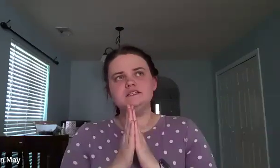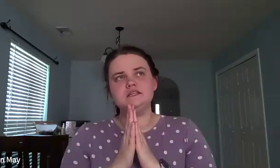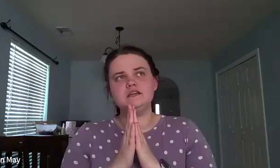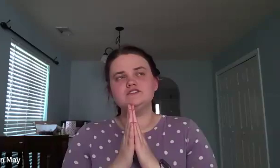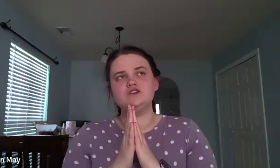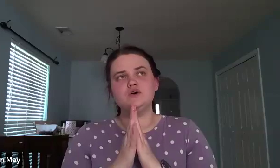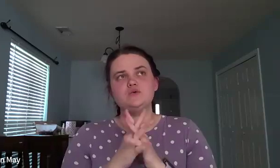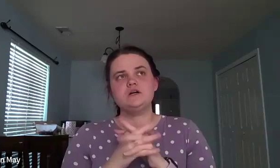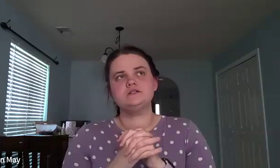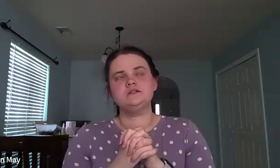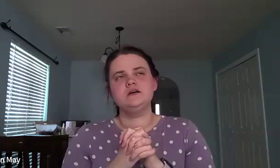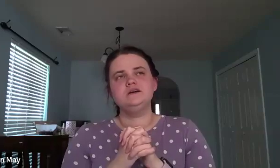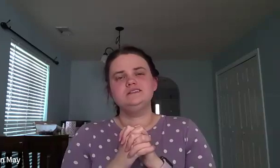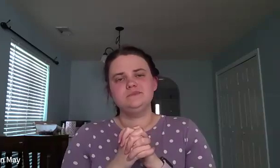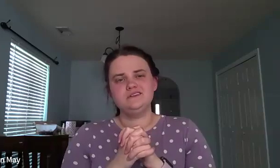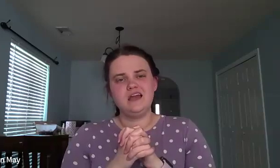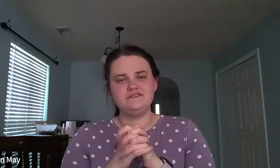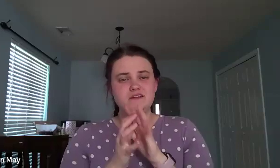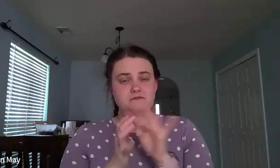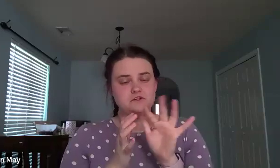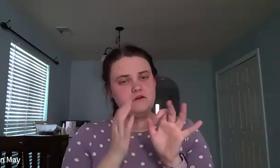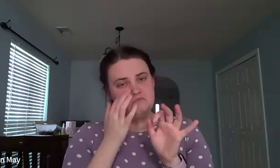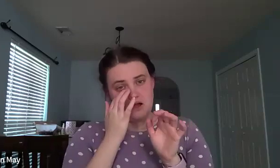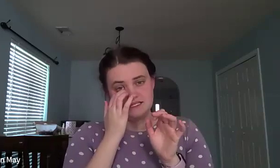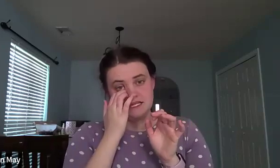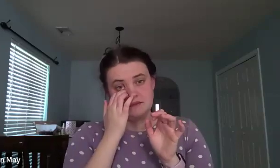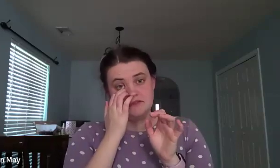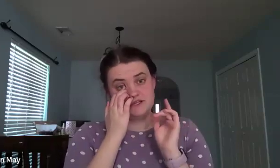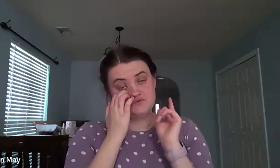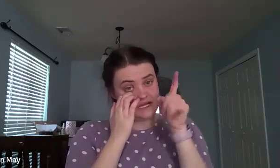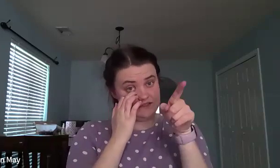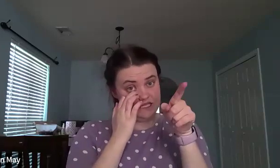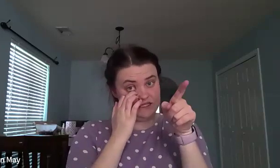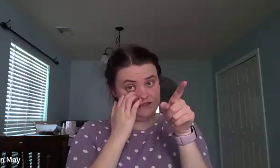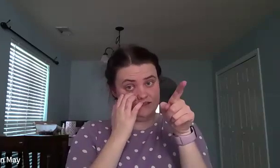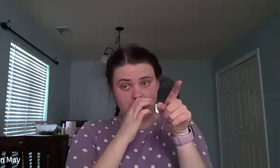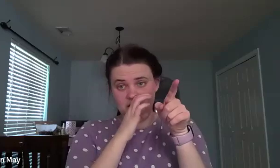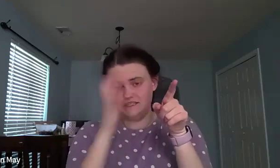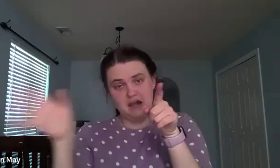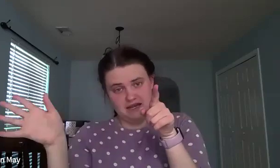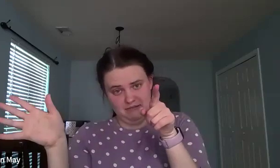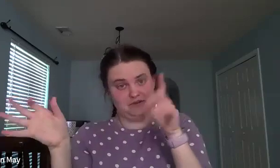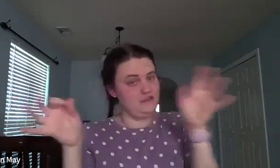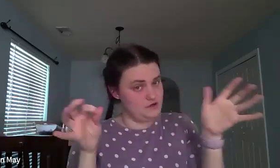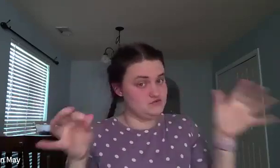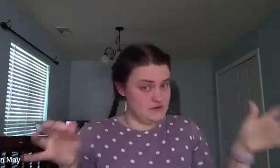Boxing. So typically I've seen like fingerspell boxing, but there is wrestling. I know that's not it, but like there is